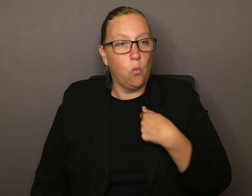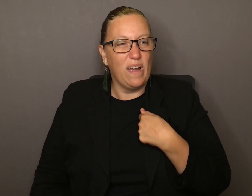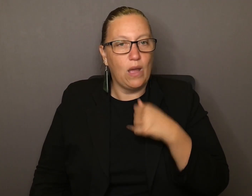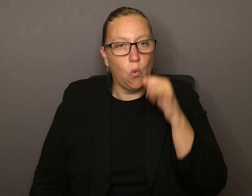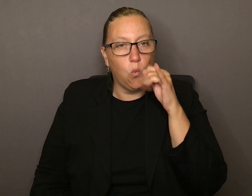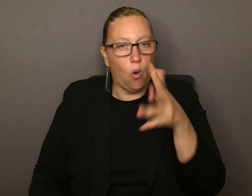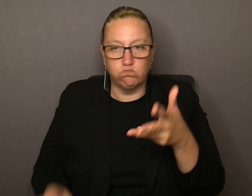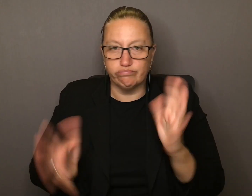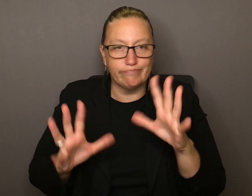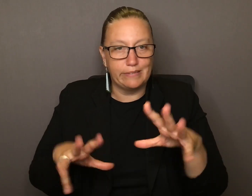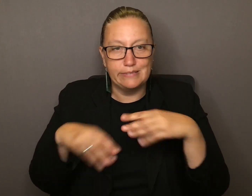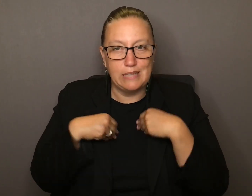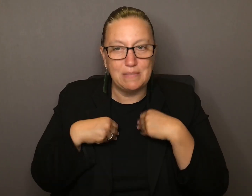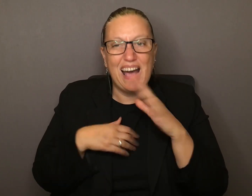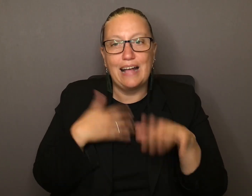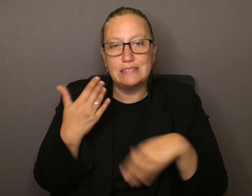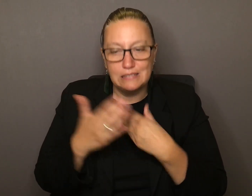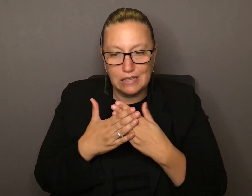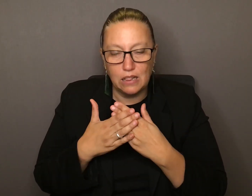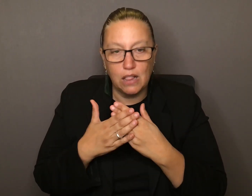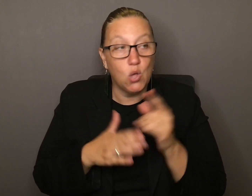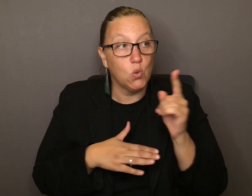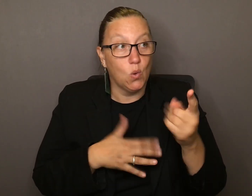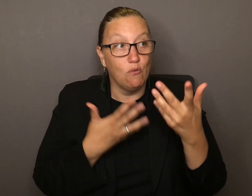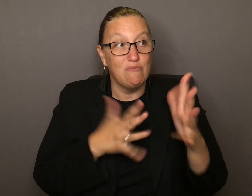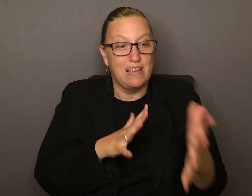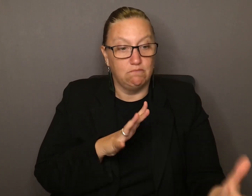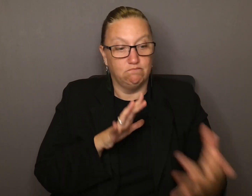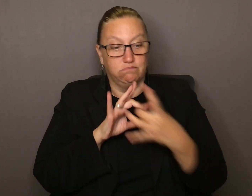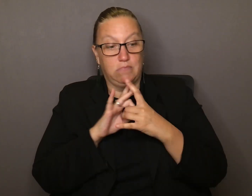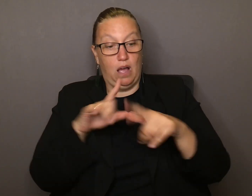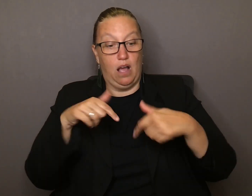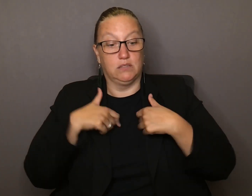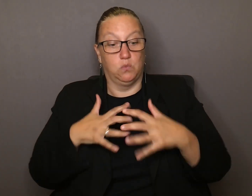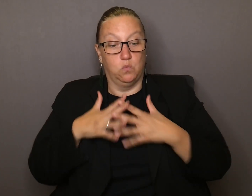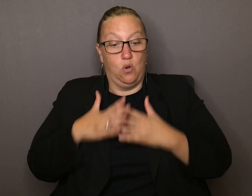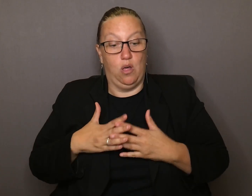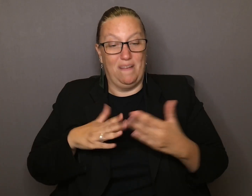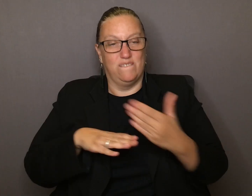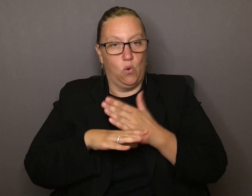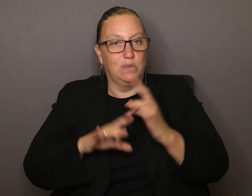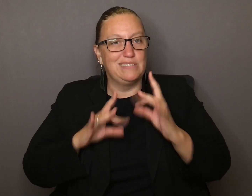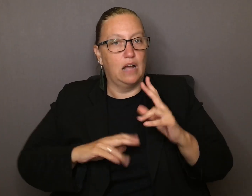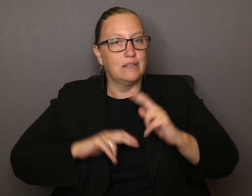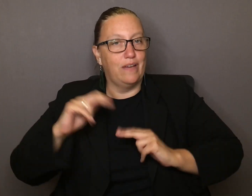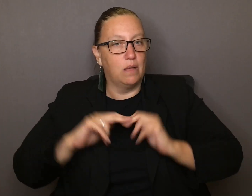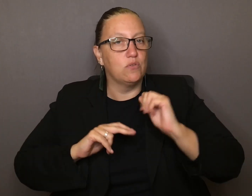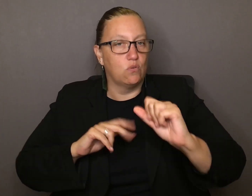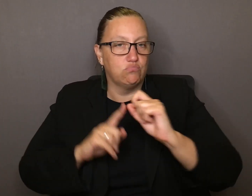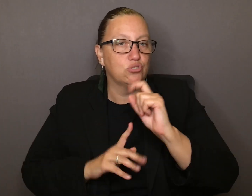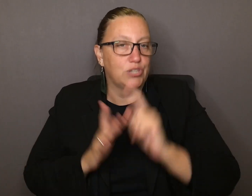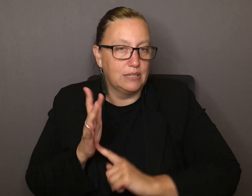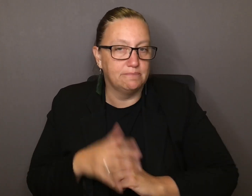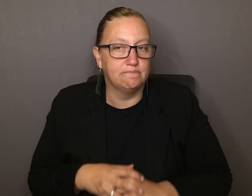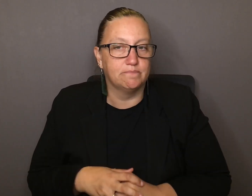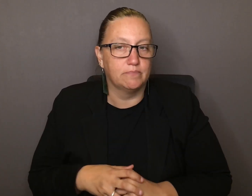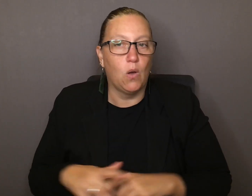this unless we've been meaningfully involved throughout project development. Instead, we prefer to partner in ways